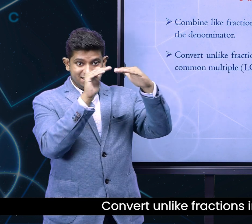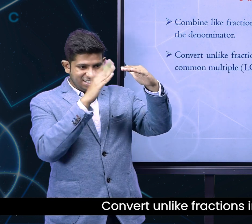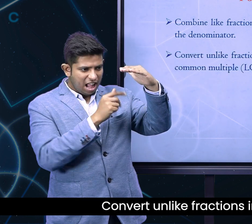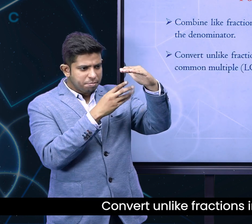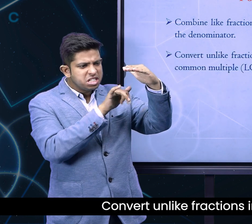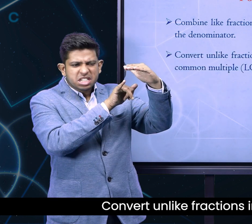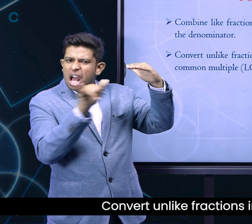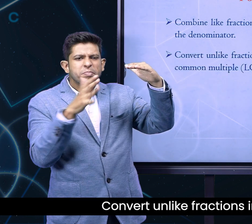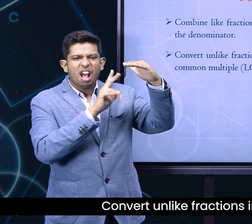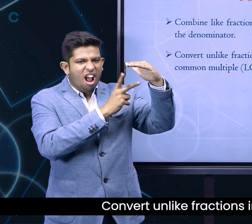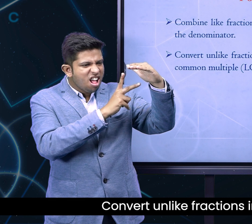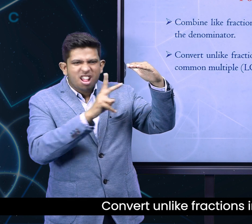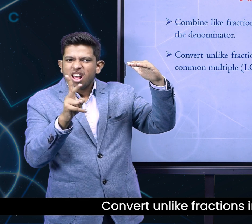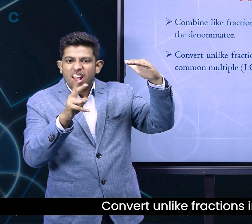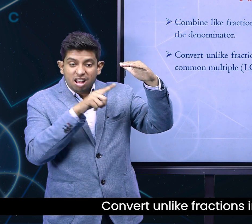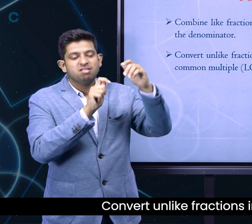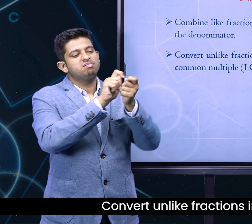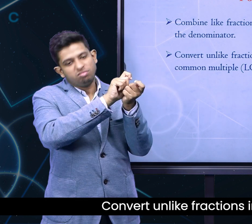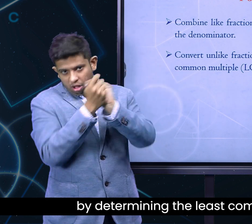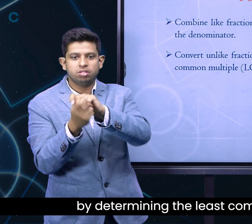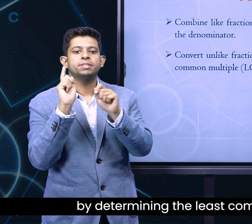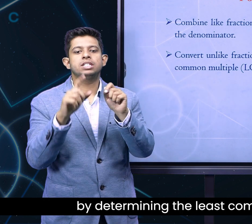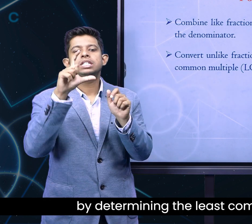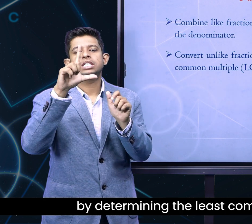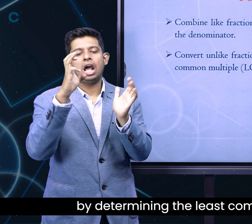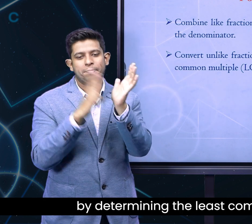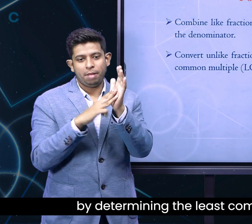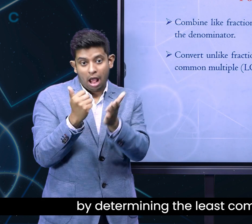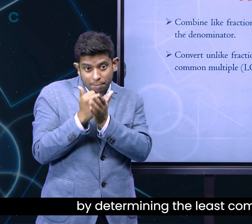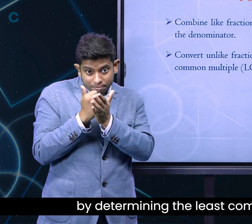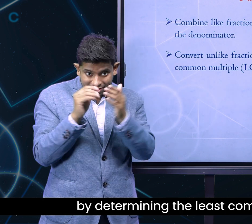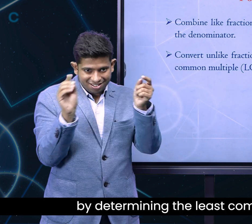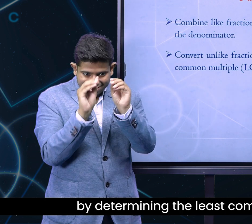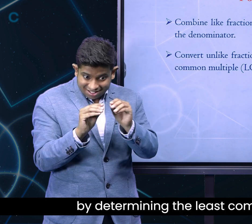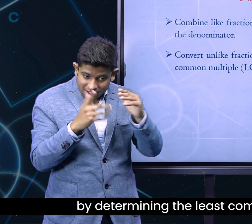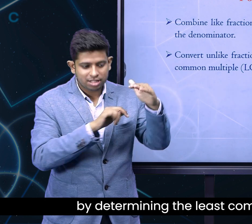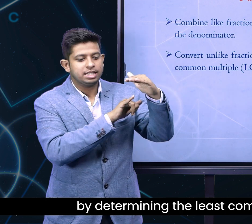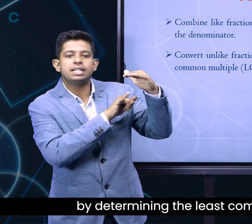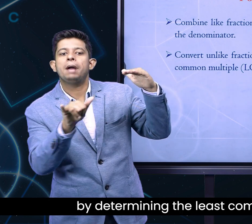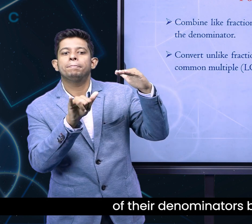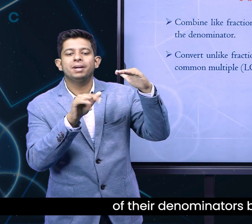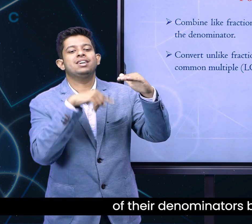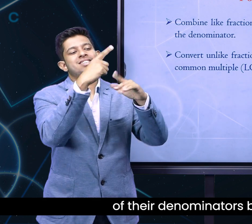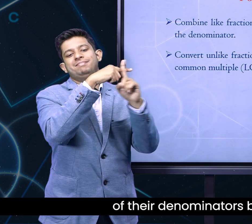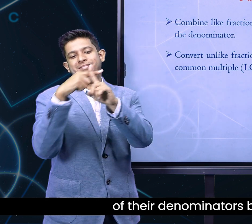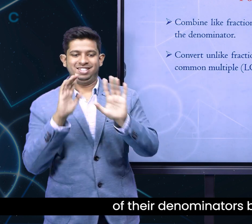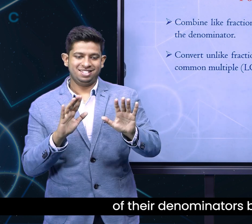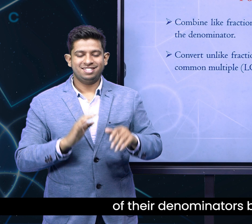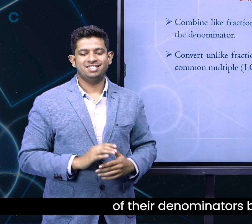Convert unlike fractions into like fractions by determining the least common multiple LCM of the denominators before